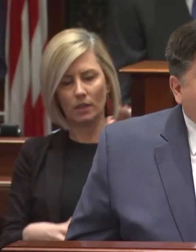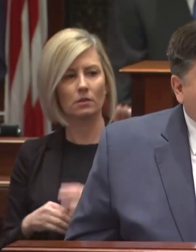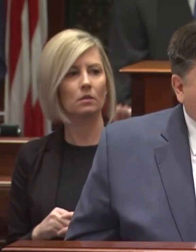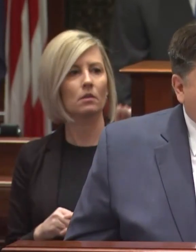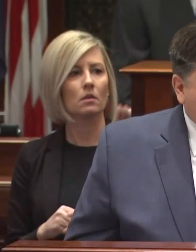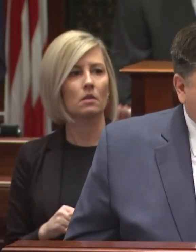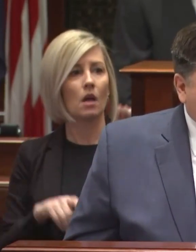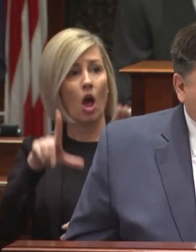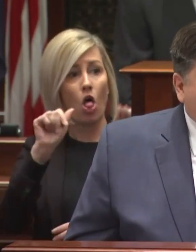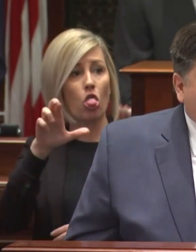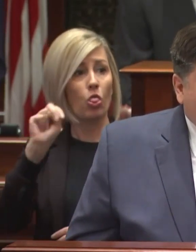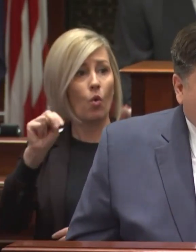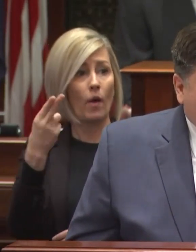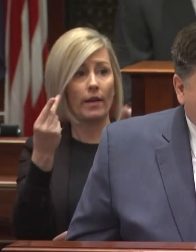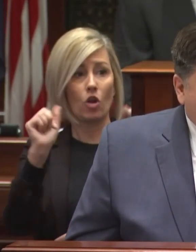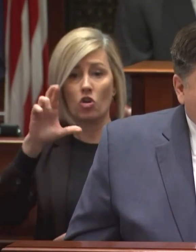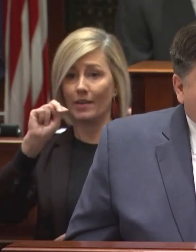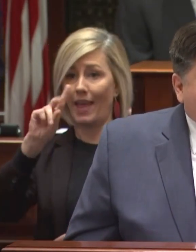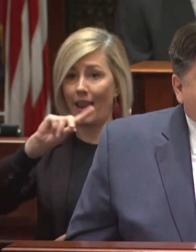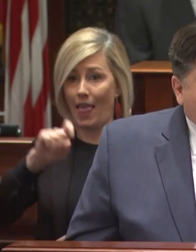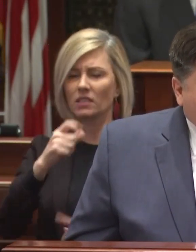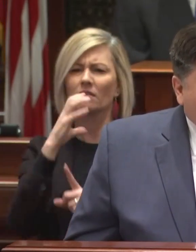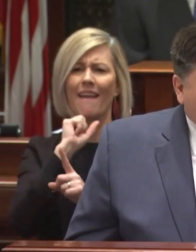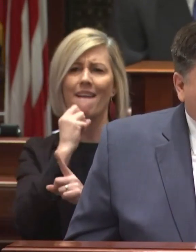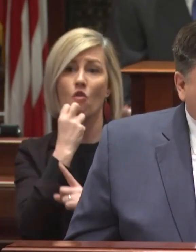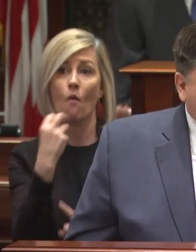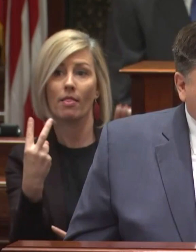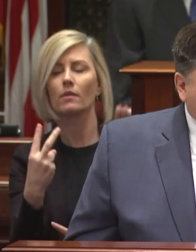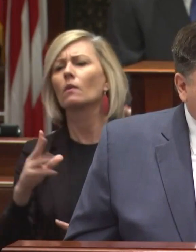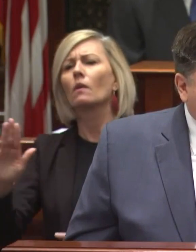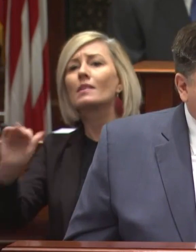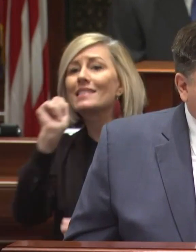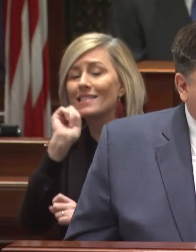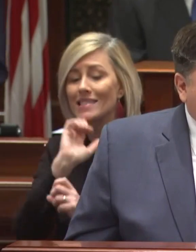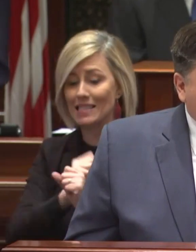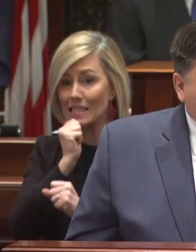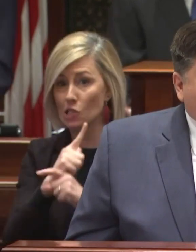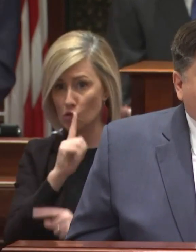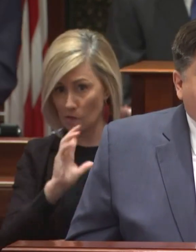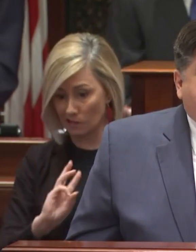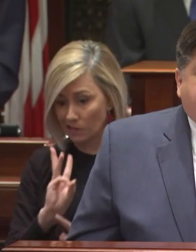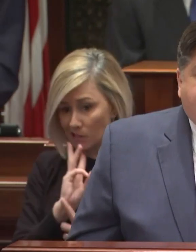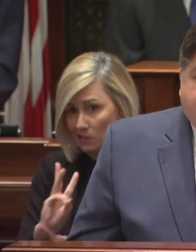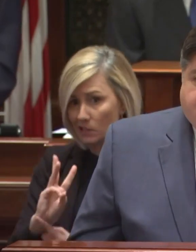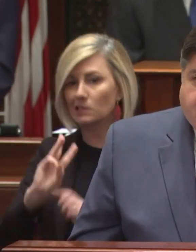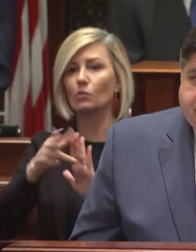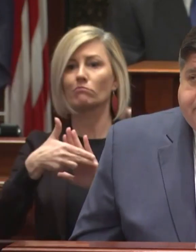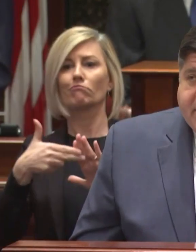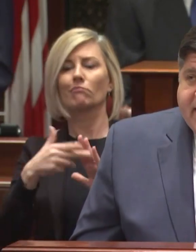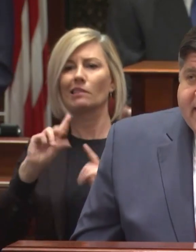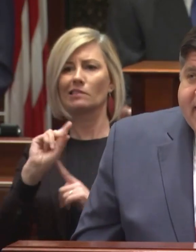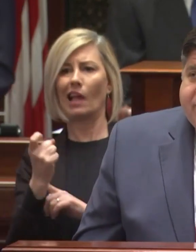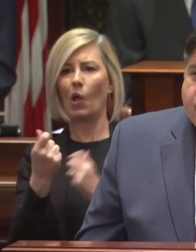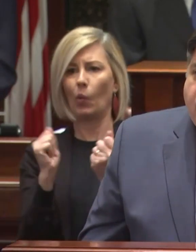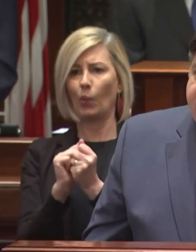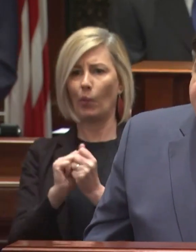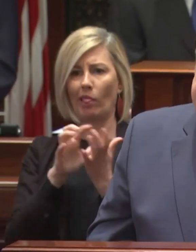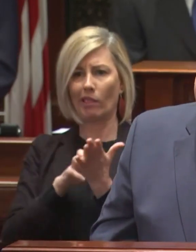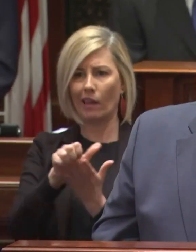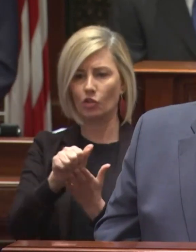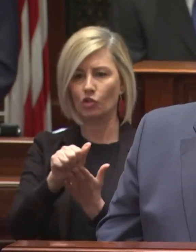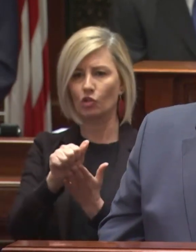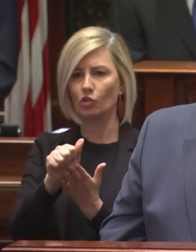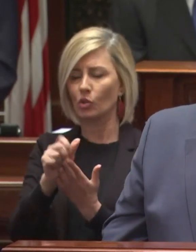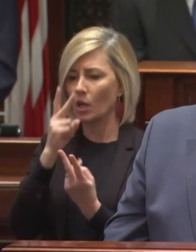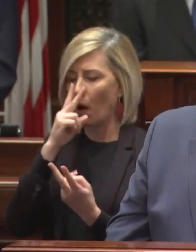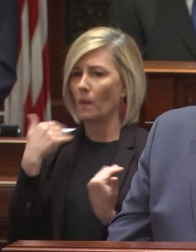When Lauren Hernandez was 12, her six-year-old sister was diagnosed with cancer. After watching